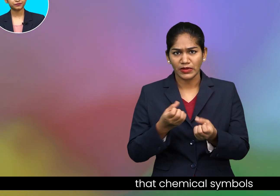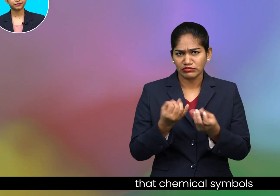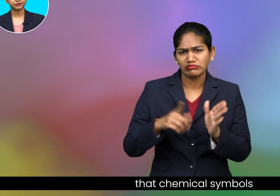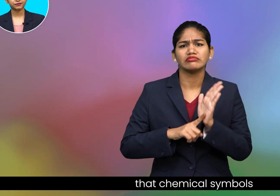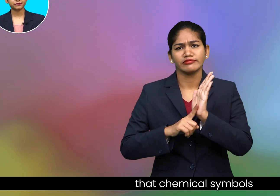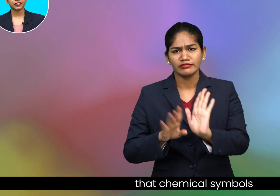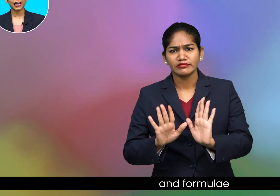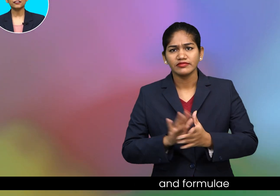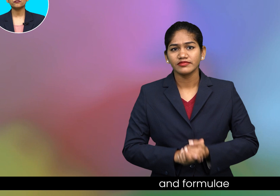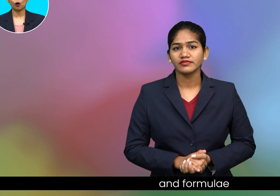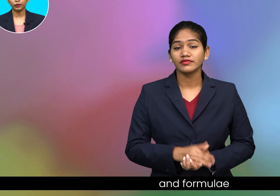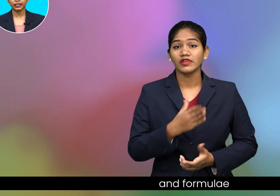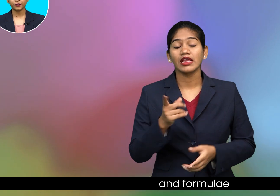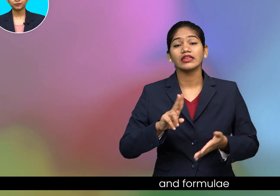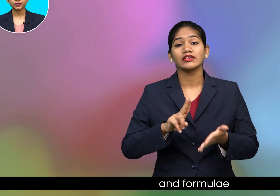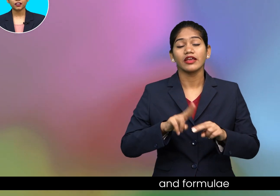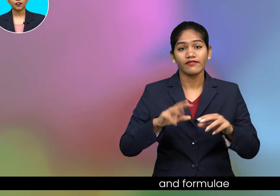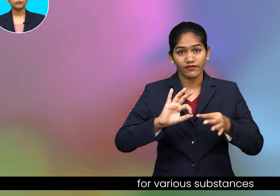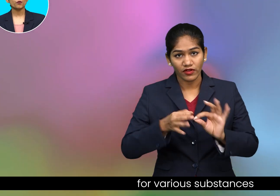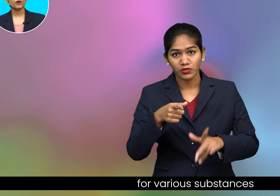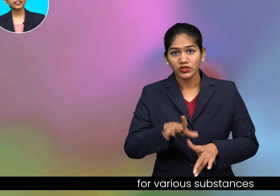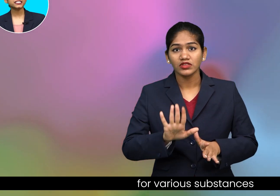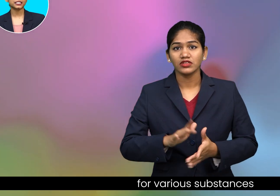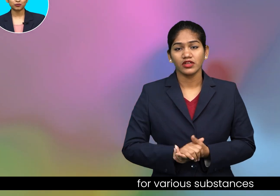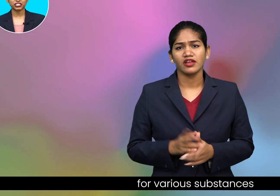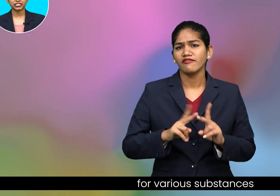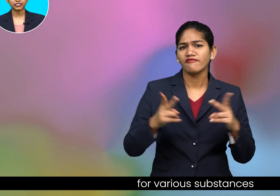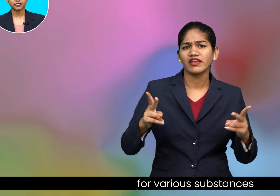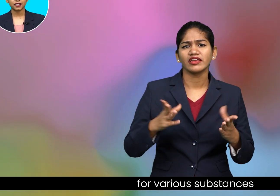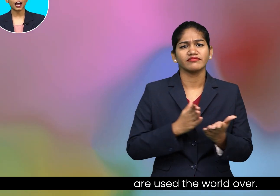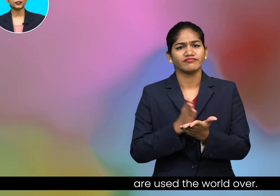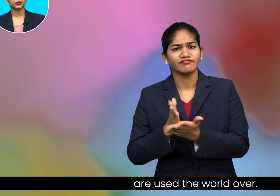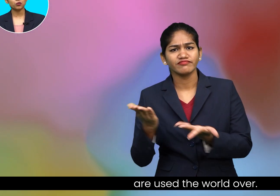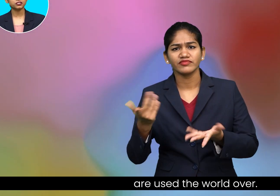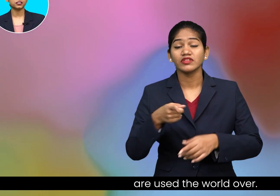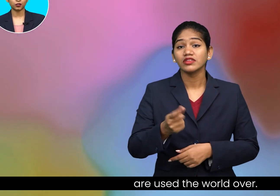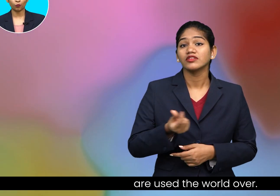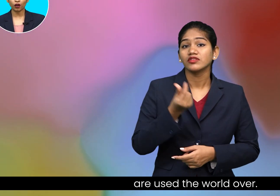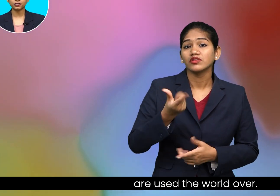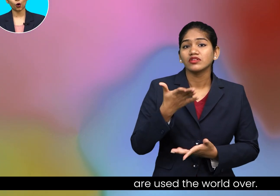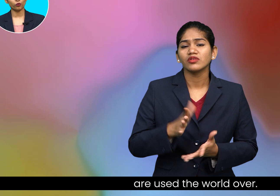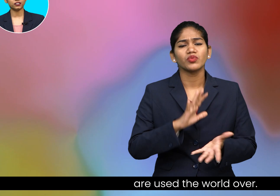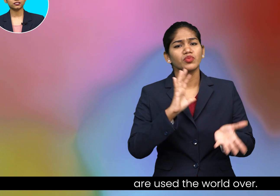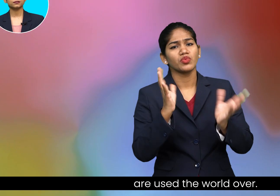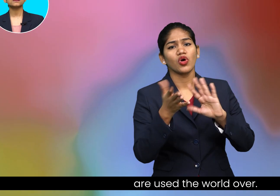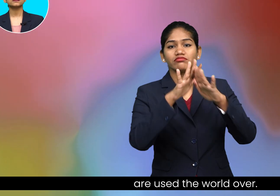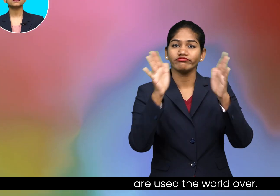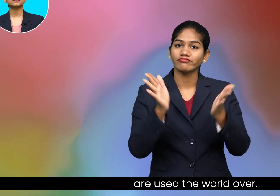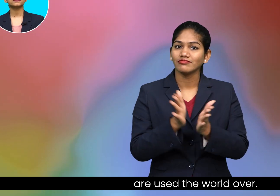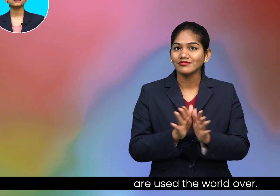and formulae for various substances are used the world over.